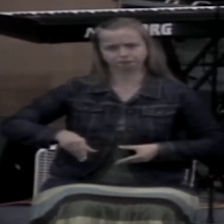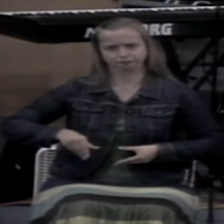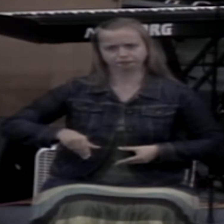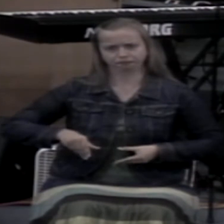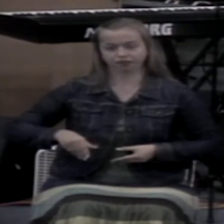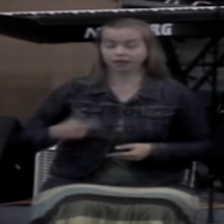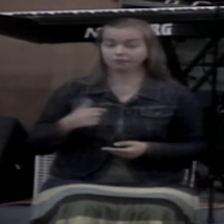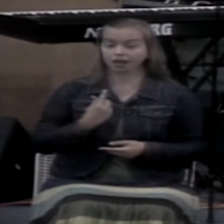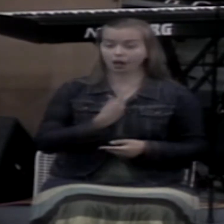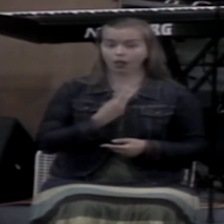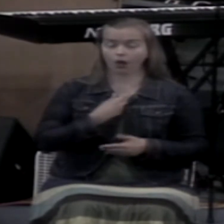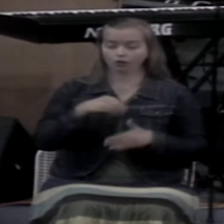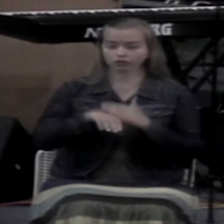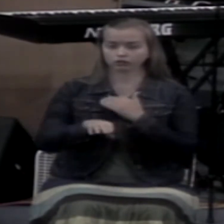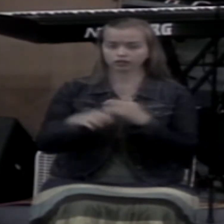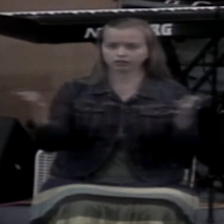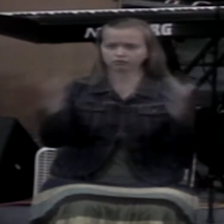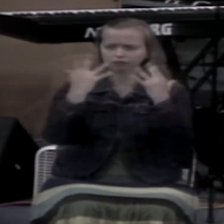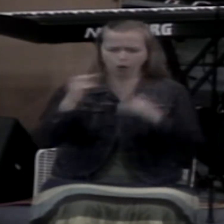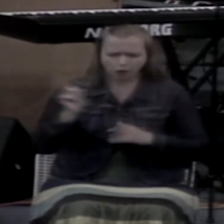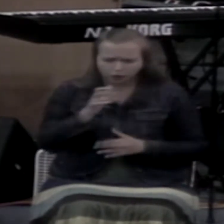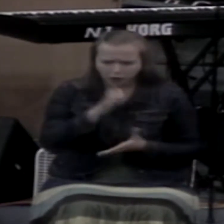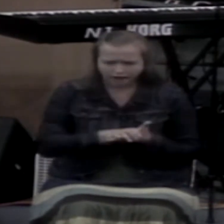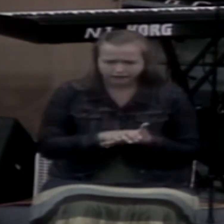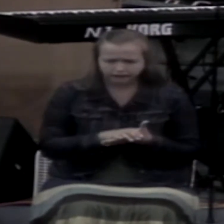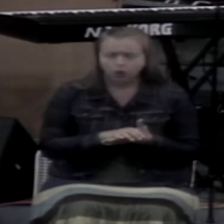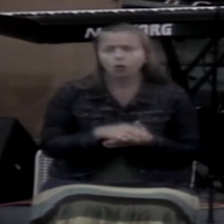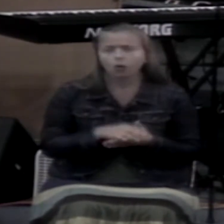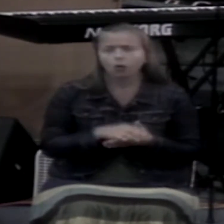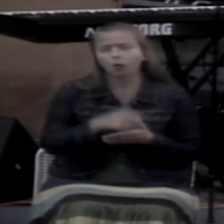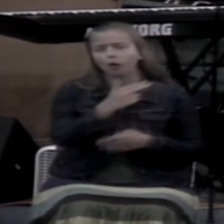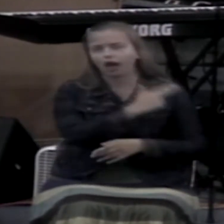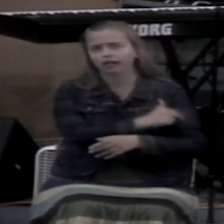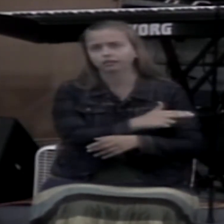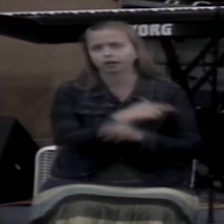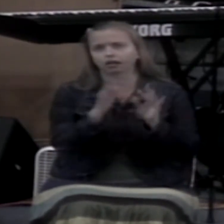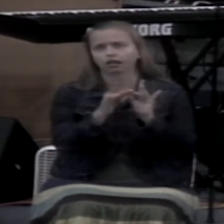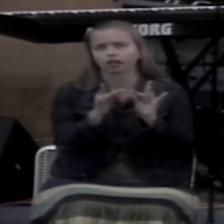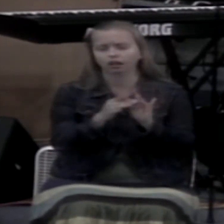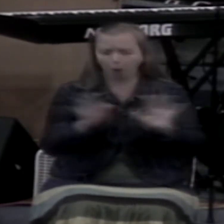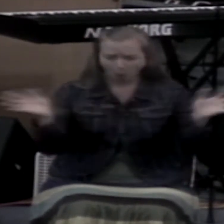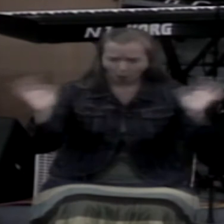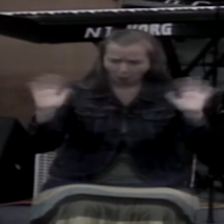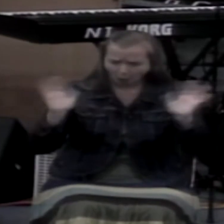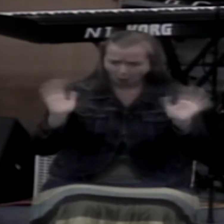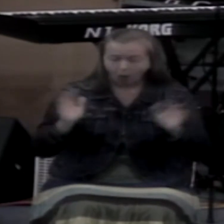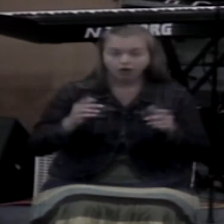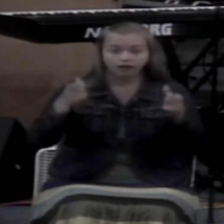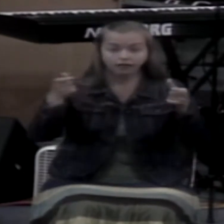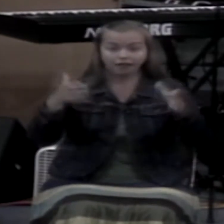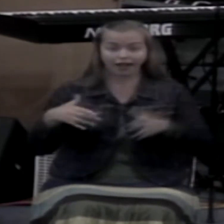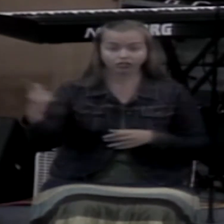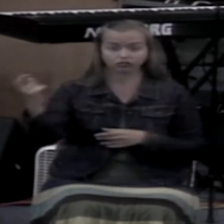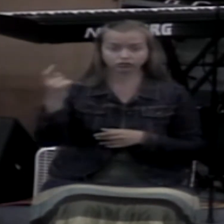"She's in the hospital." Oh, my. The manager came over along with a couple of other